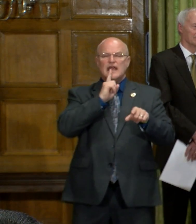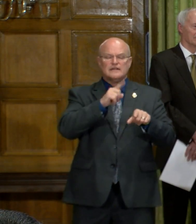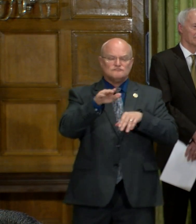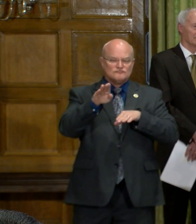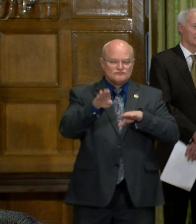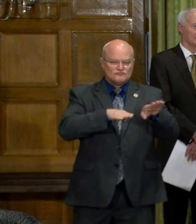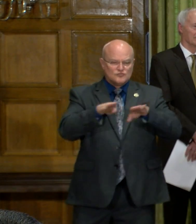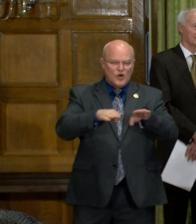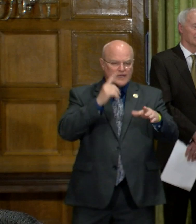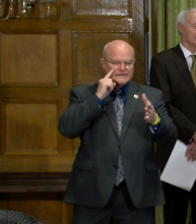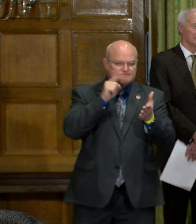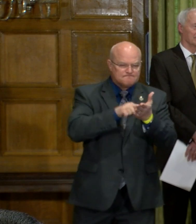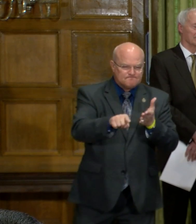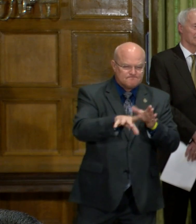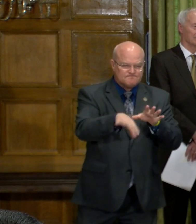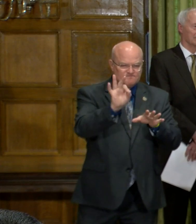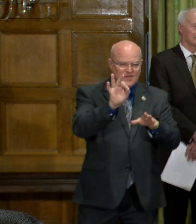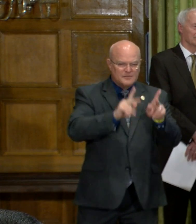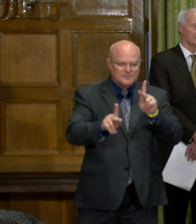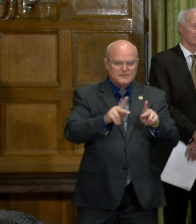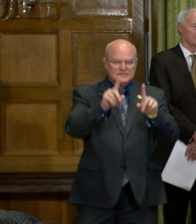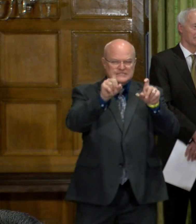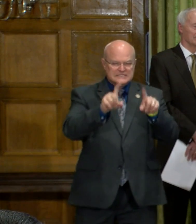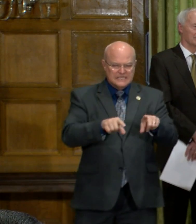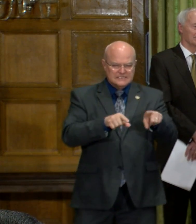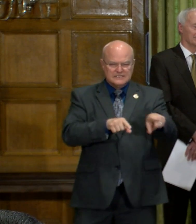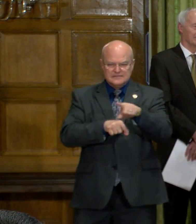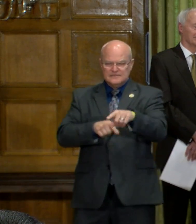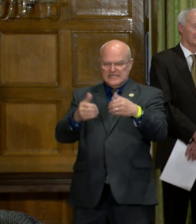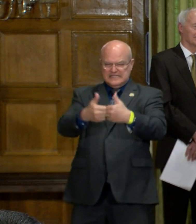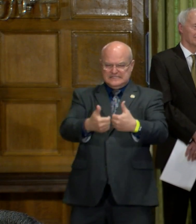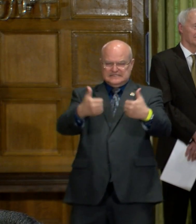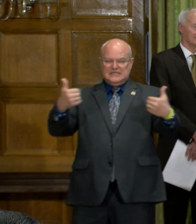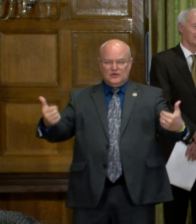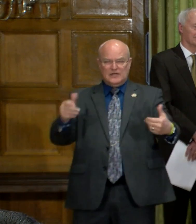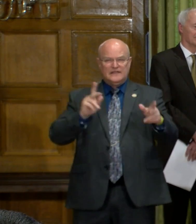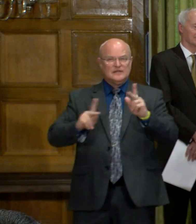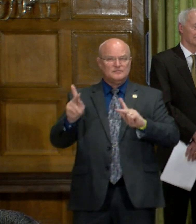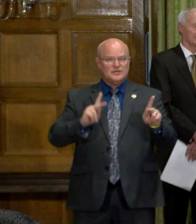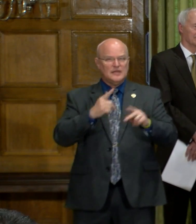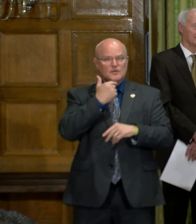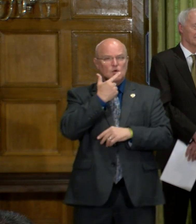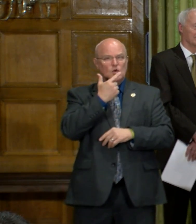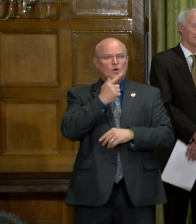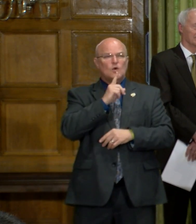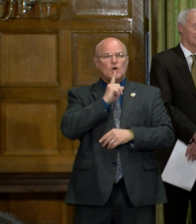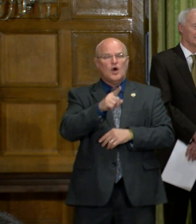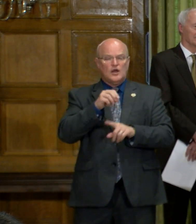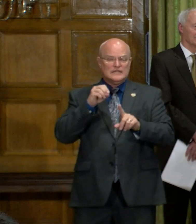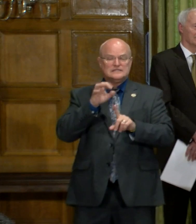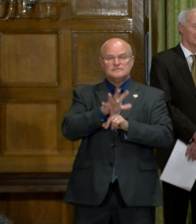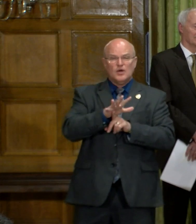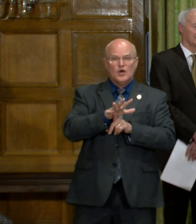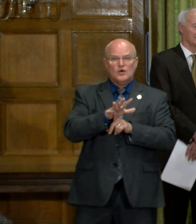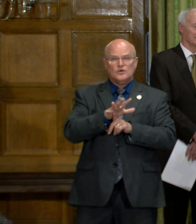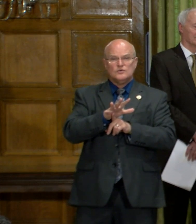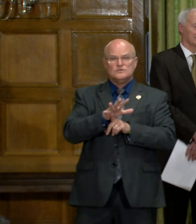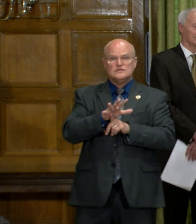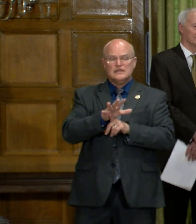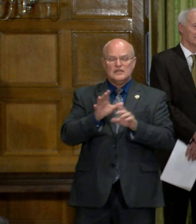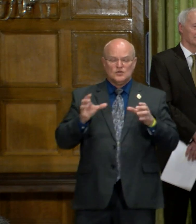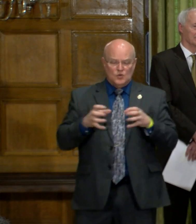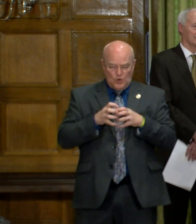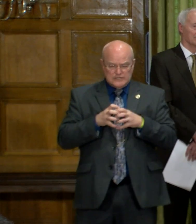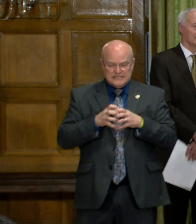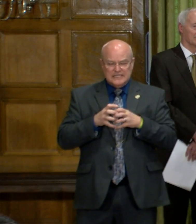actually tracking people down, making sure they get tested, segregating those who are exposed, we call